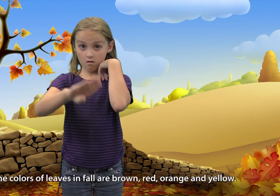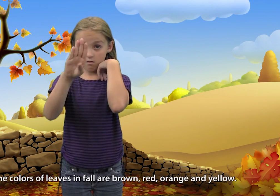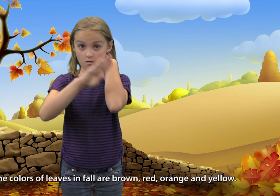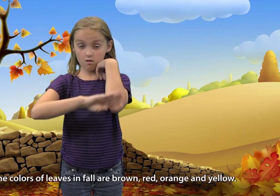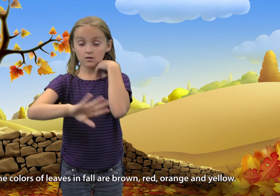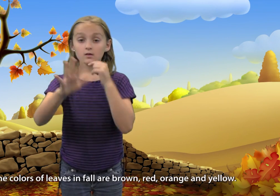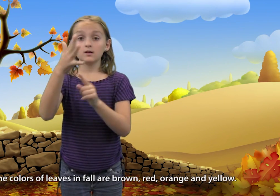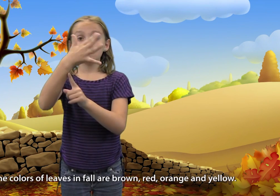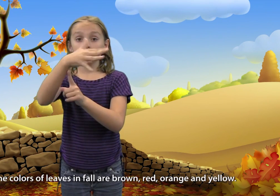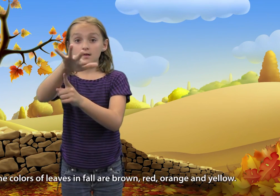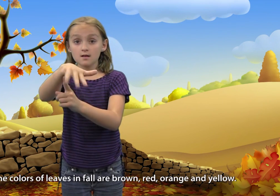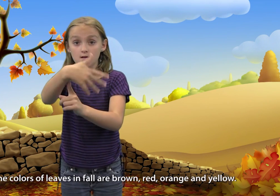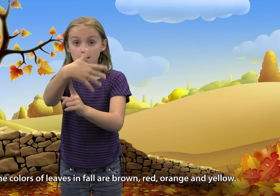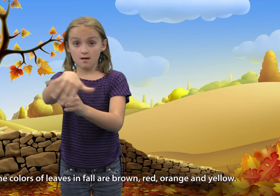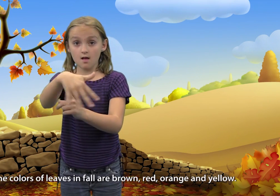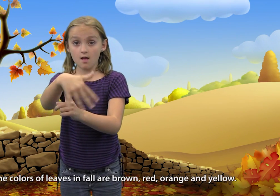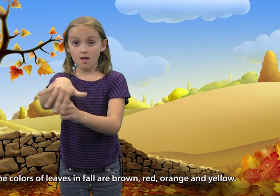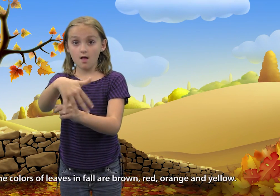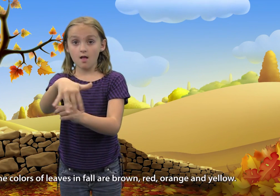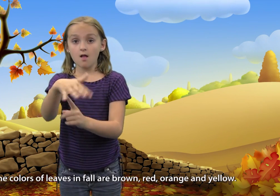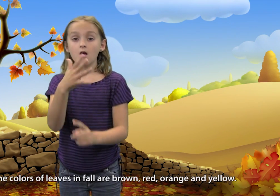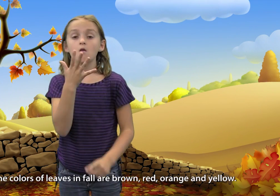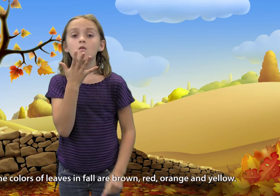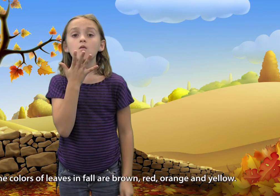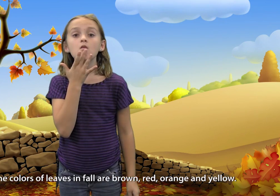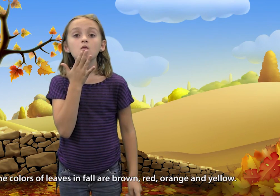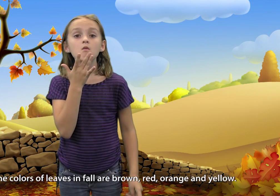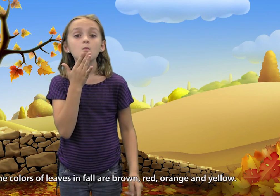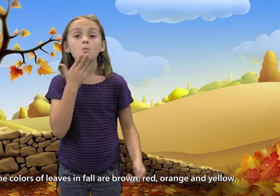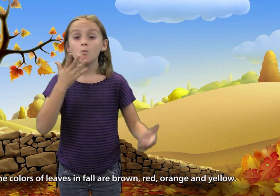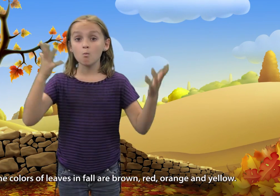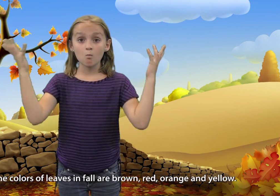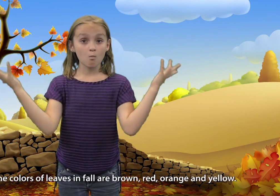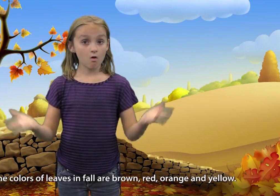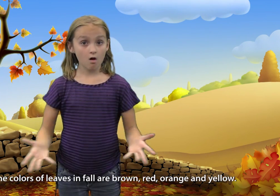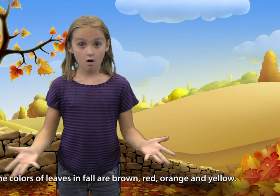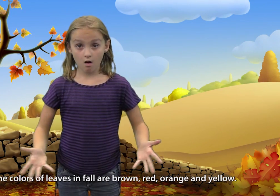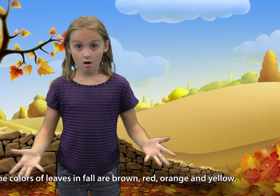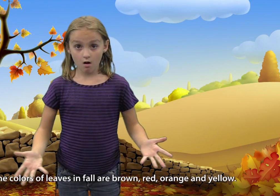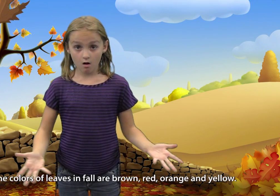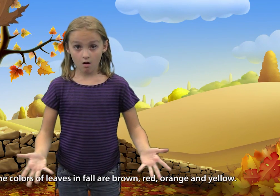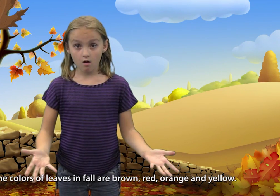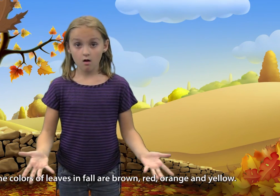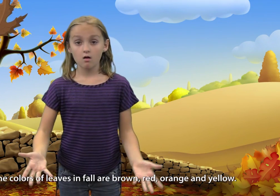The colors of leaves in fall